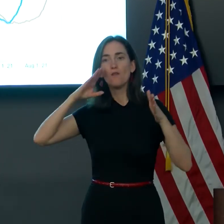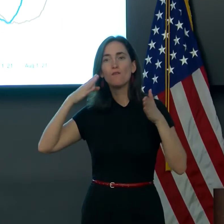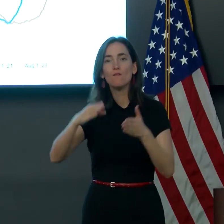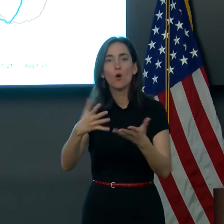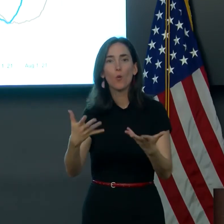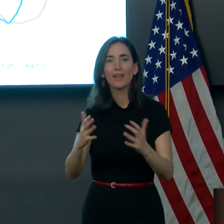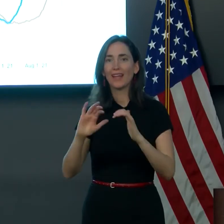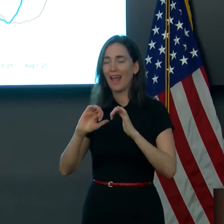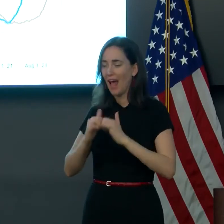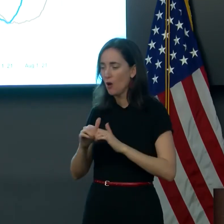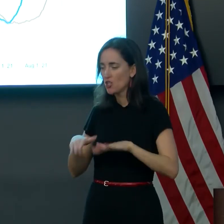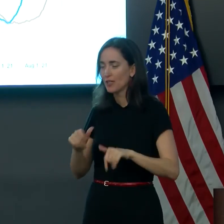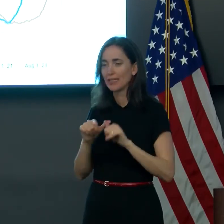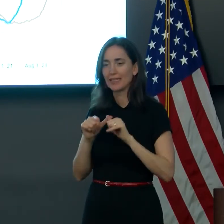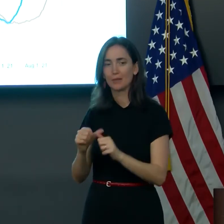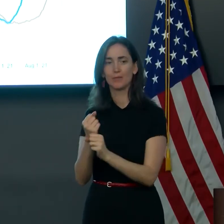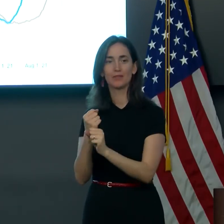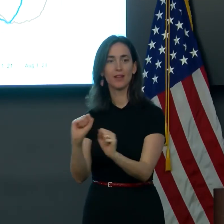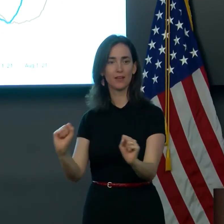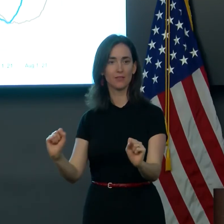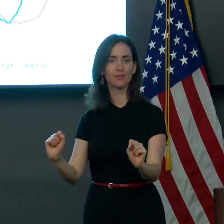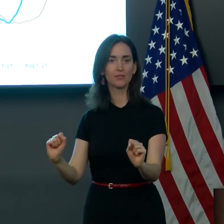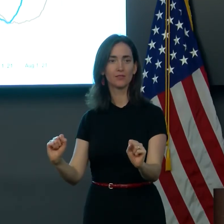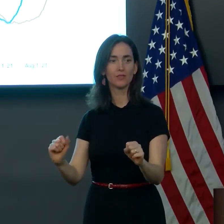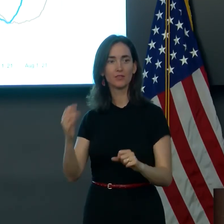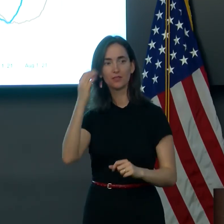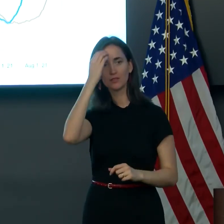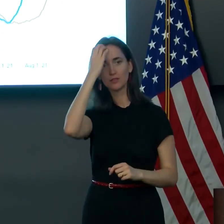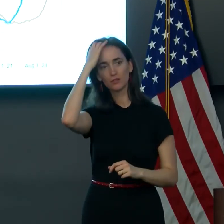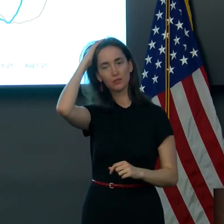to keep children safe.